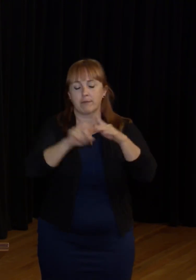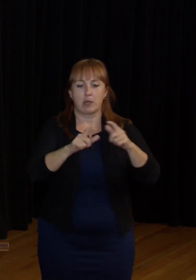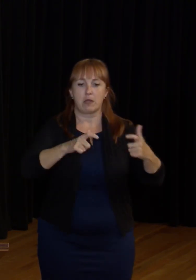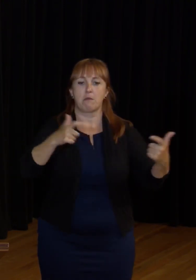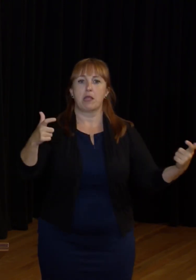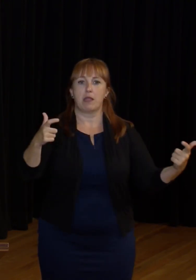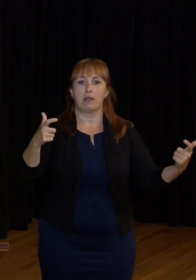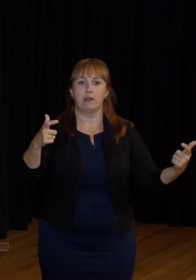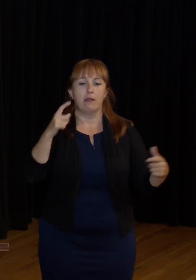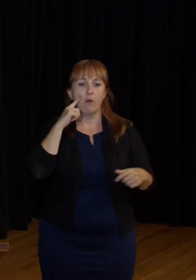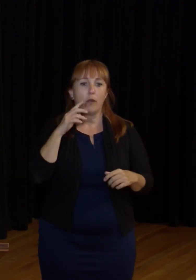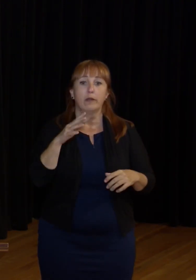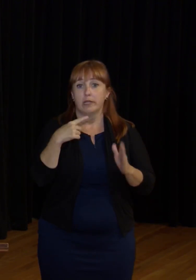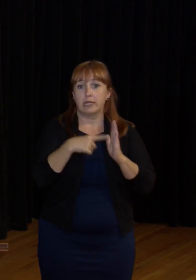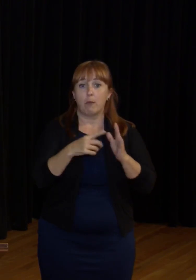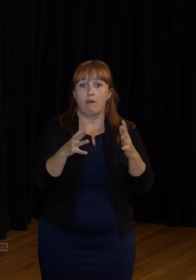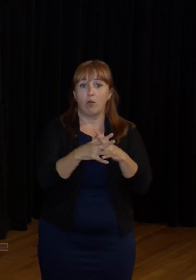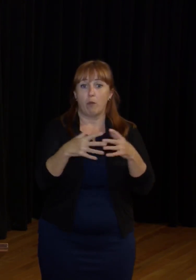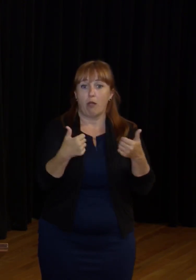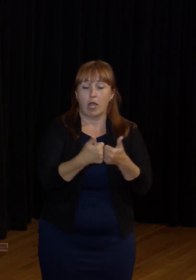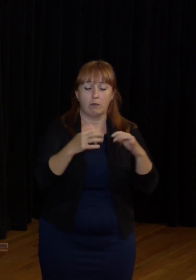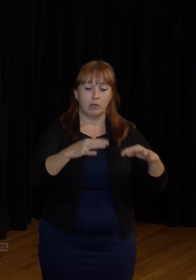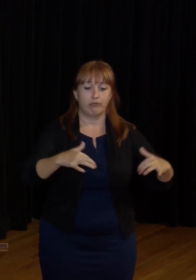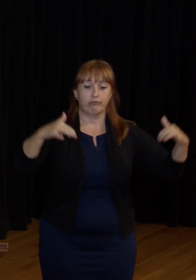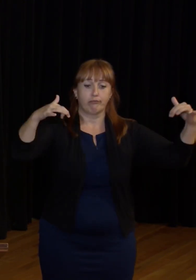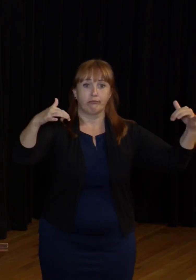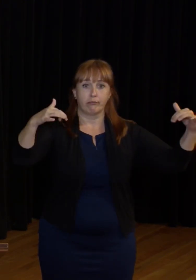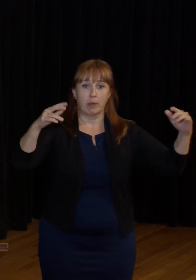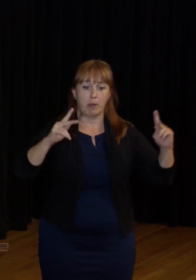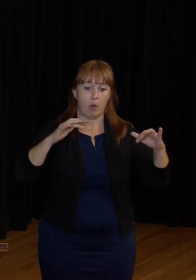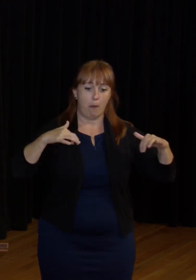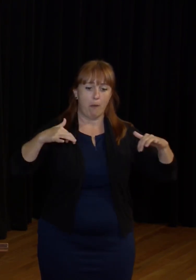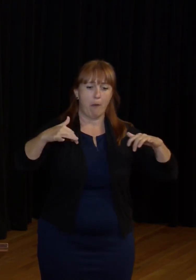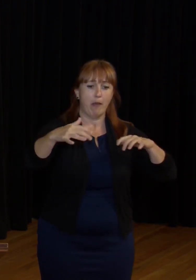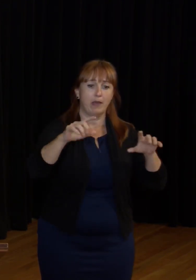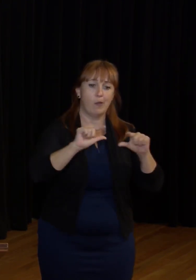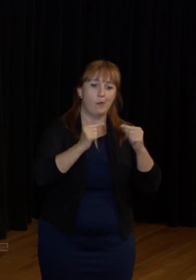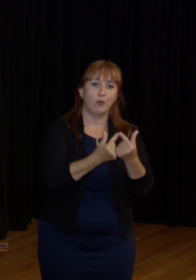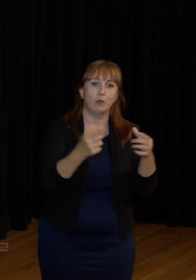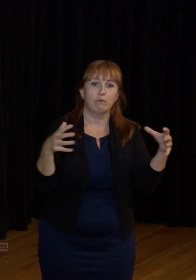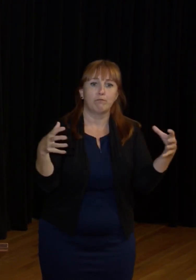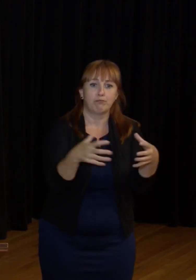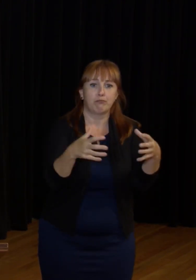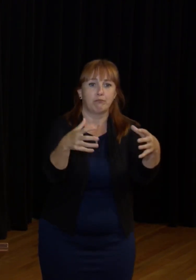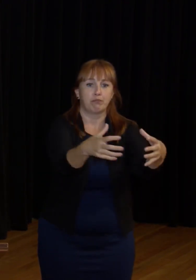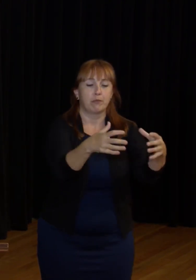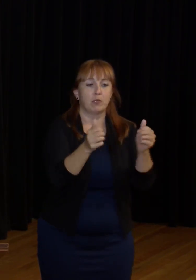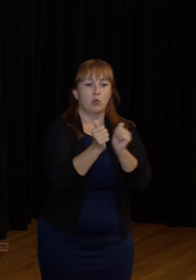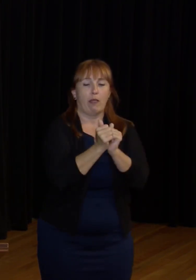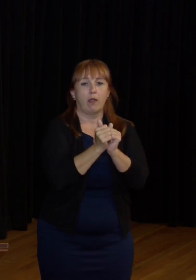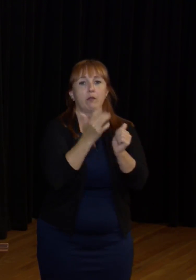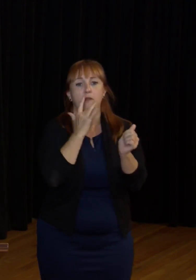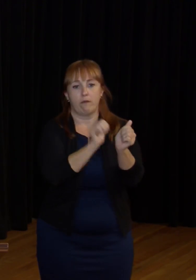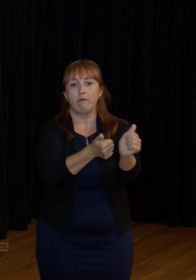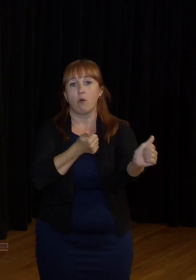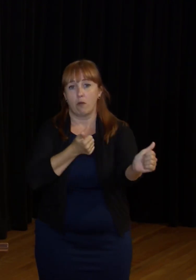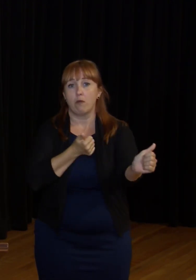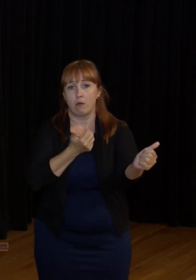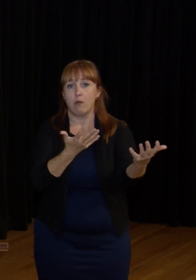putting people in stands for football games, anything that would really bring any large groups together. So that's all we're asking for right